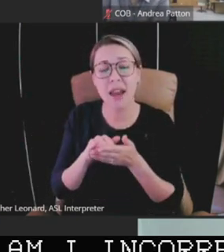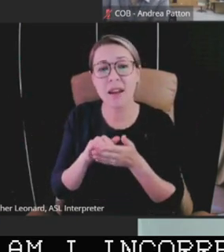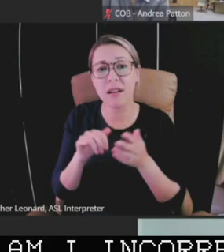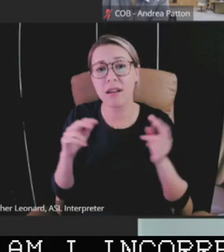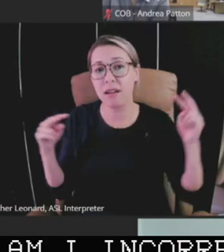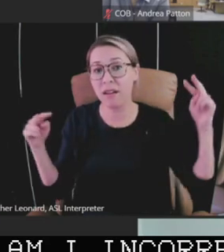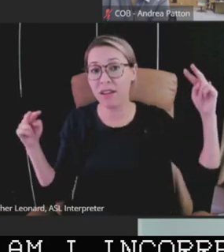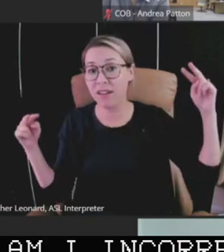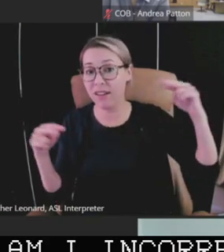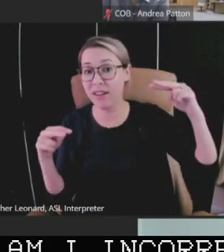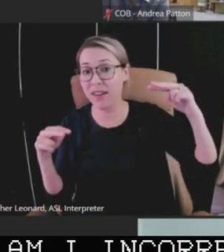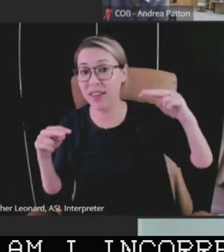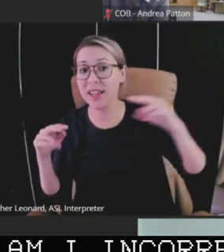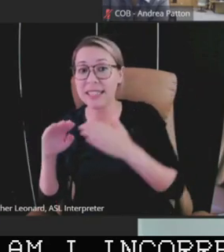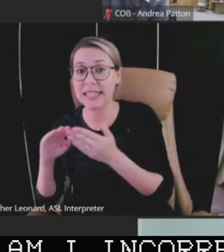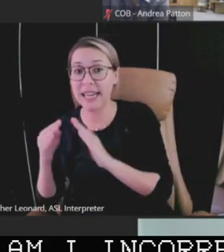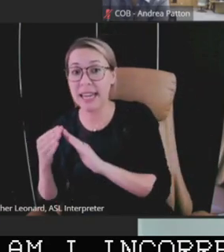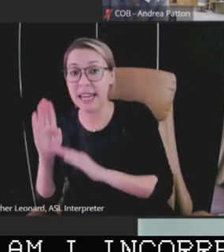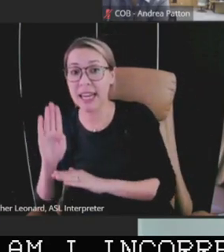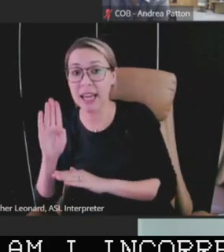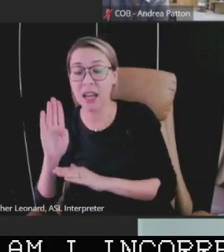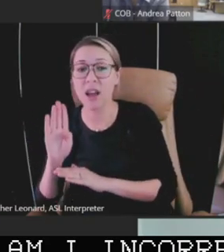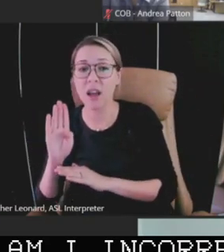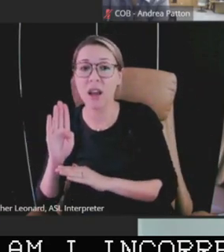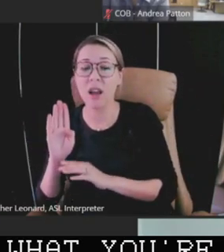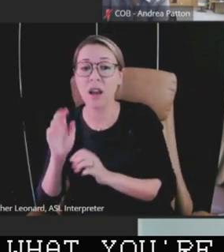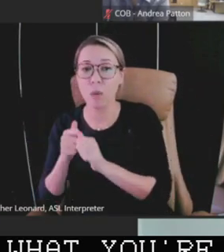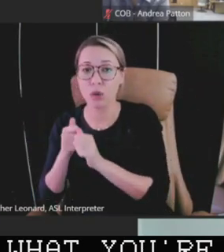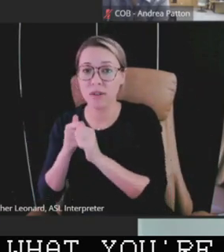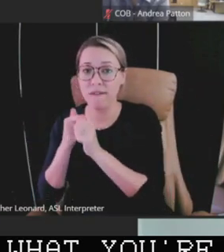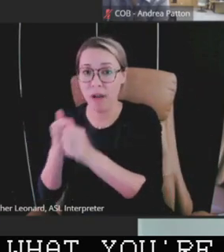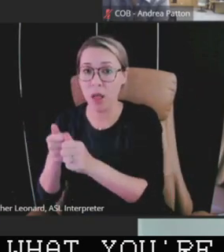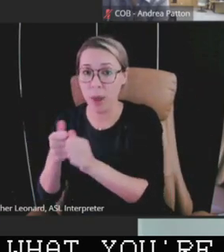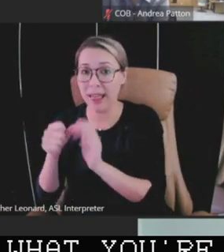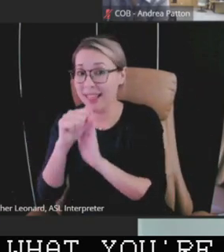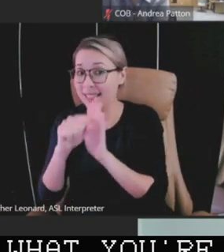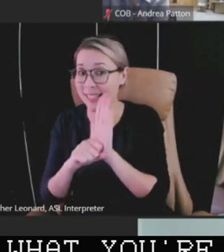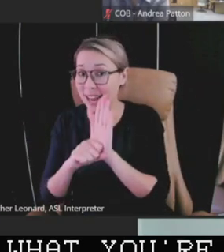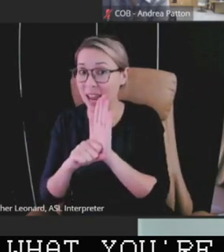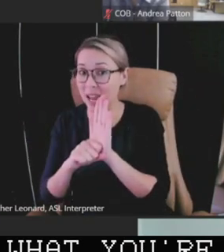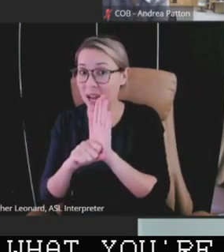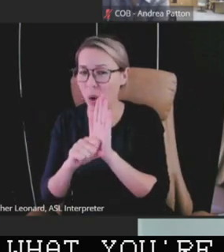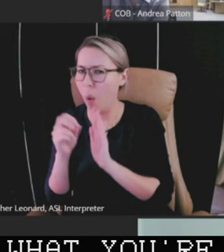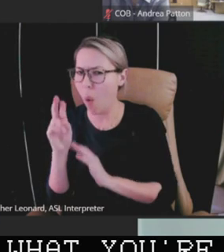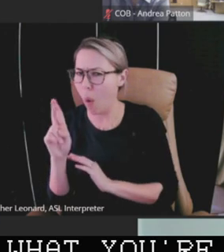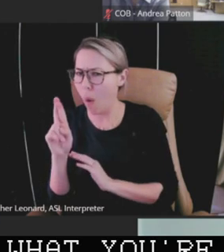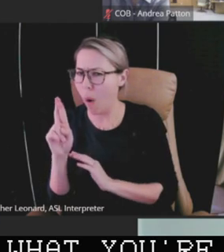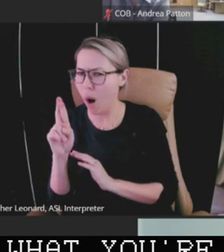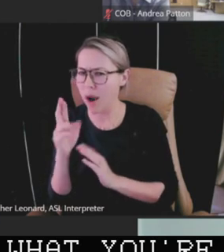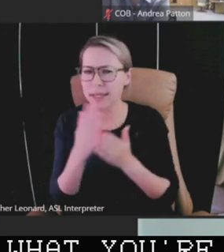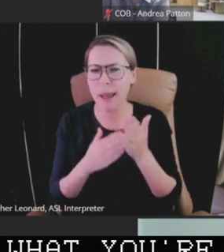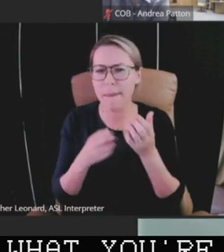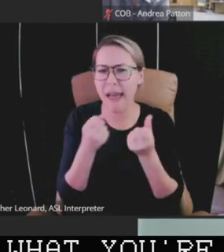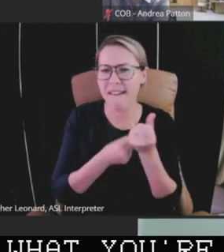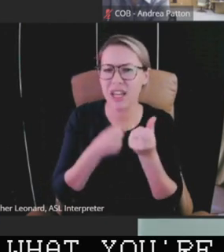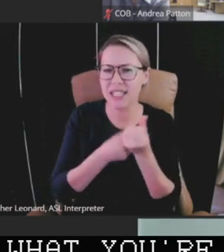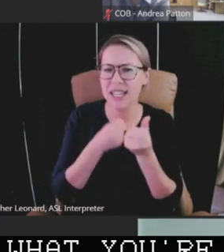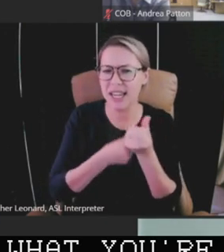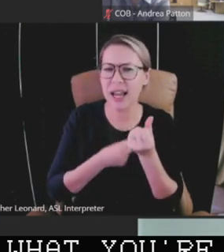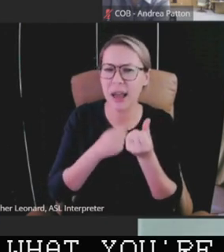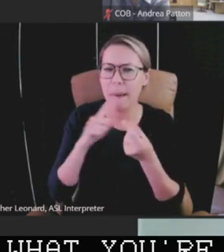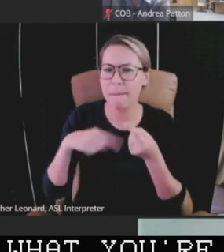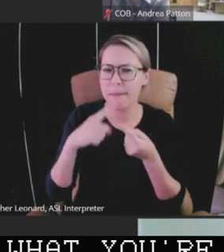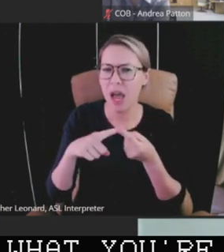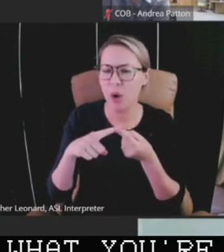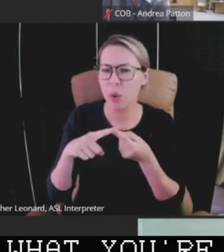that the city was also going by the state? But I thought there was some advocacy around, trying to